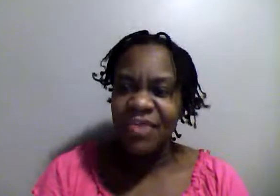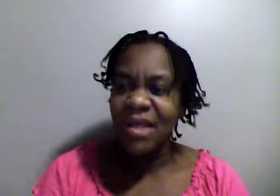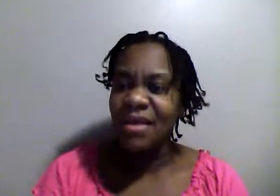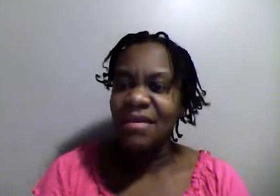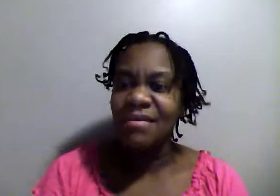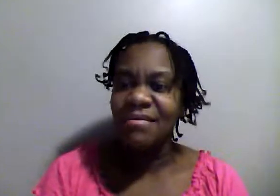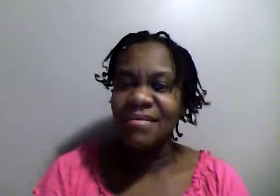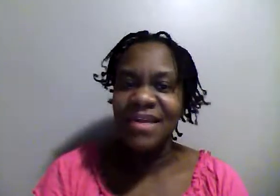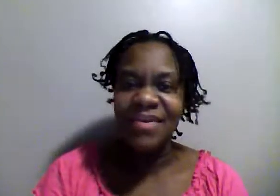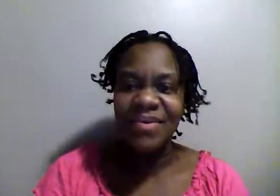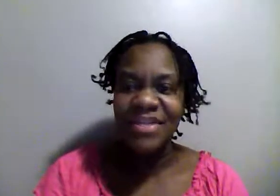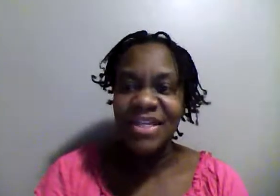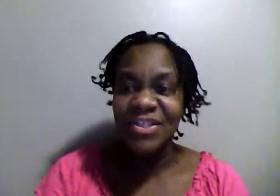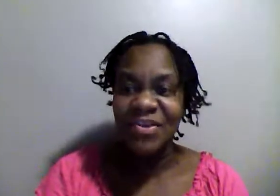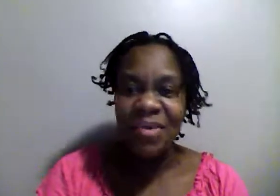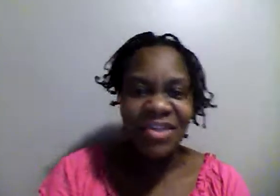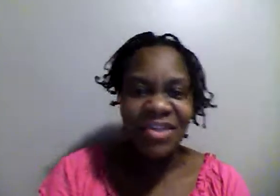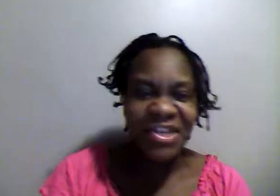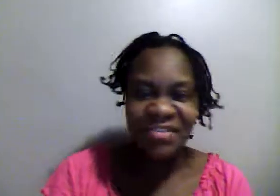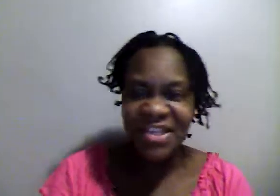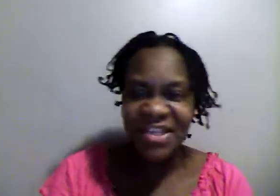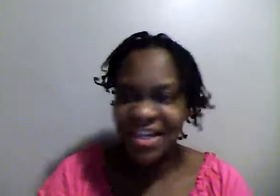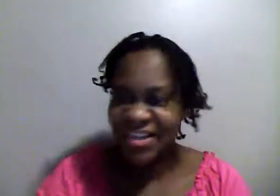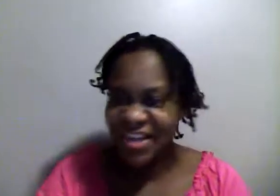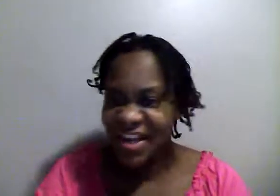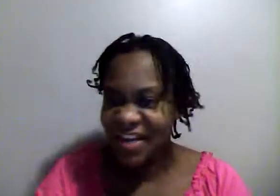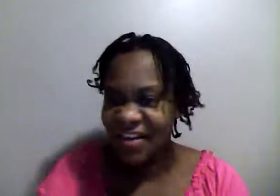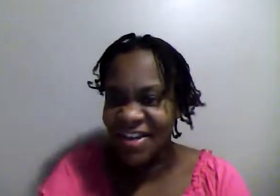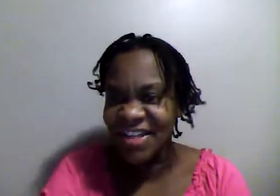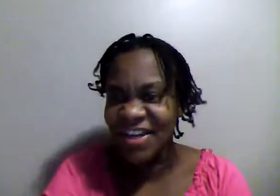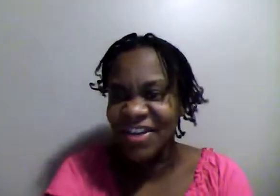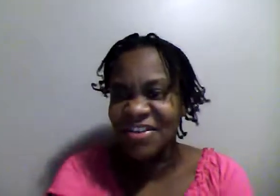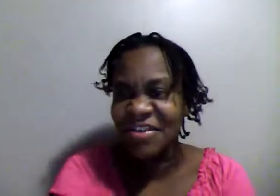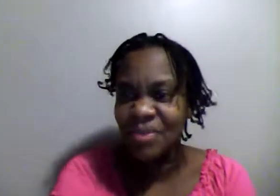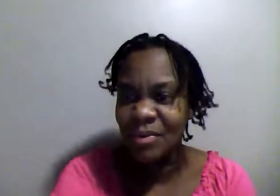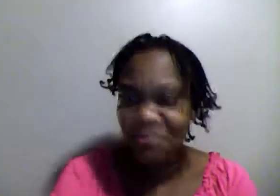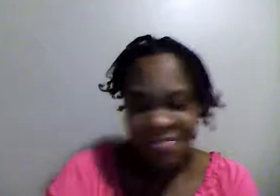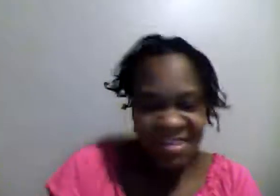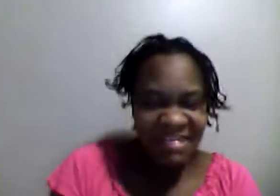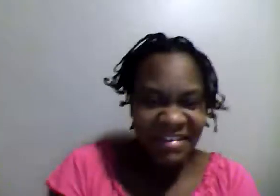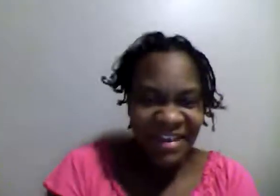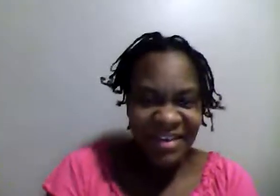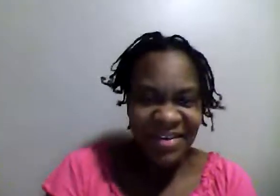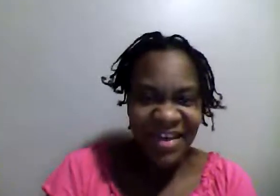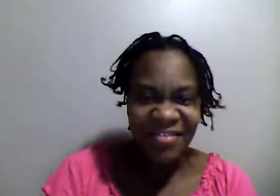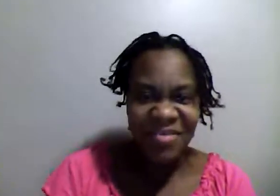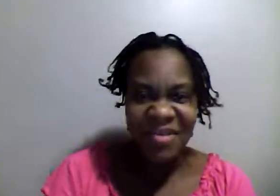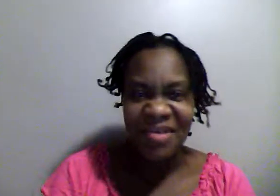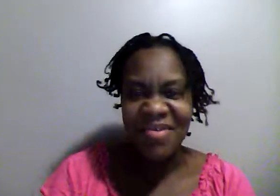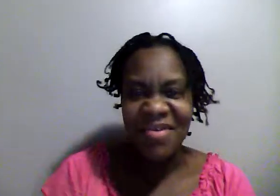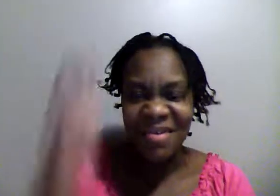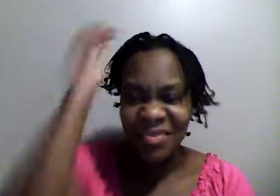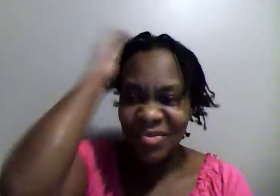Thankfully, they don't tend to go much in the residential areas here, so I don't have to worry about them too much.